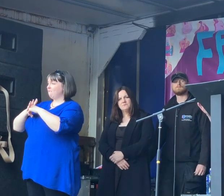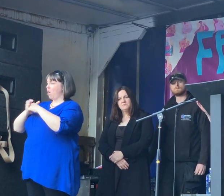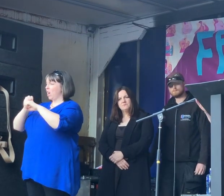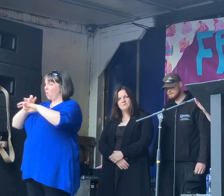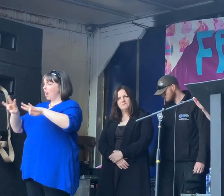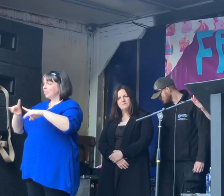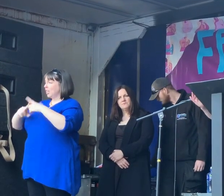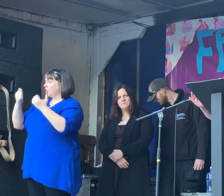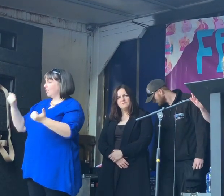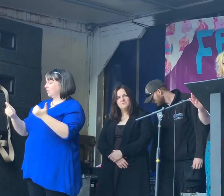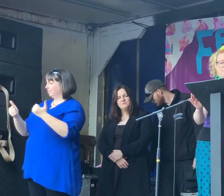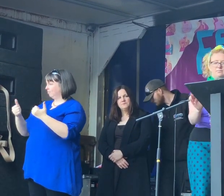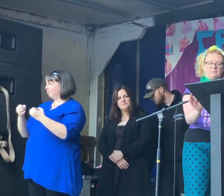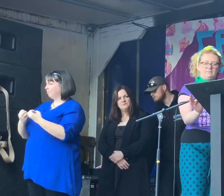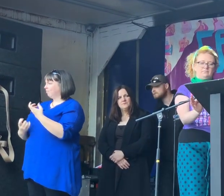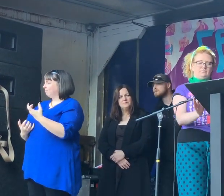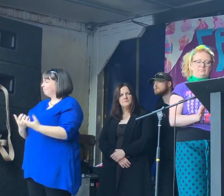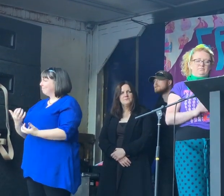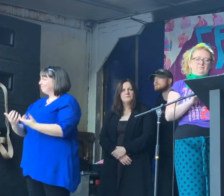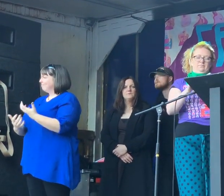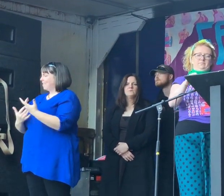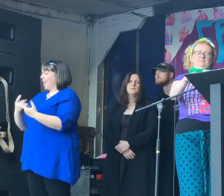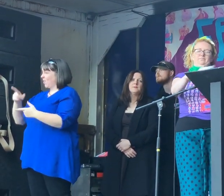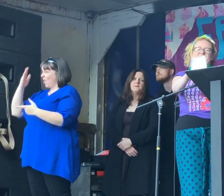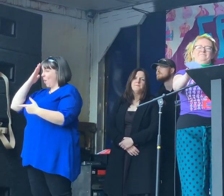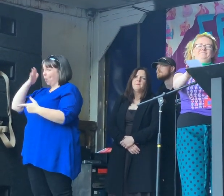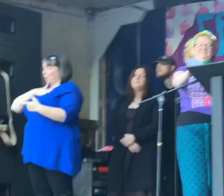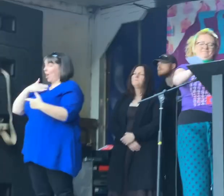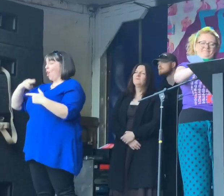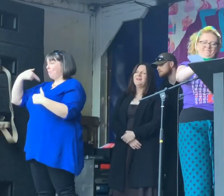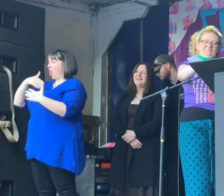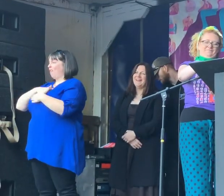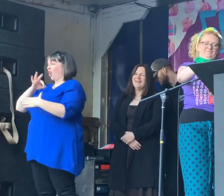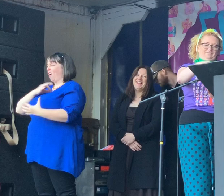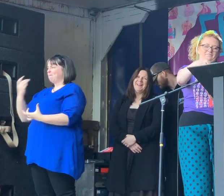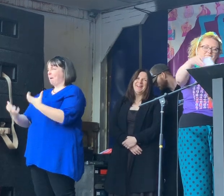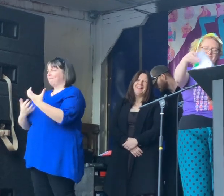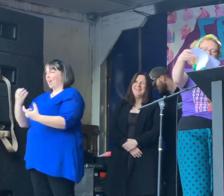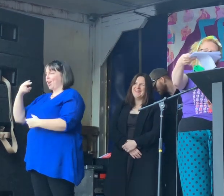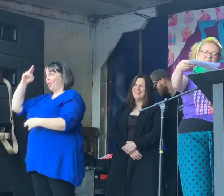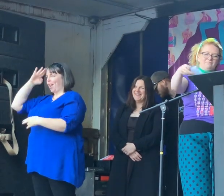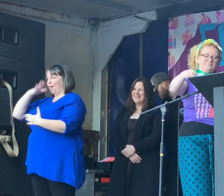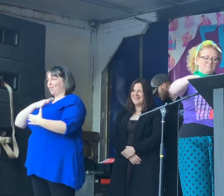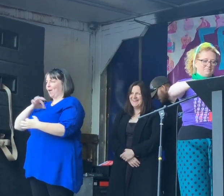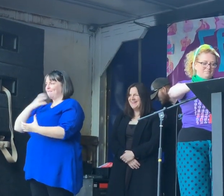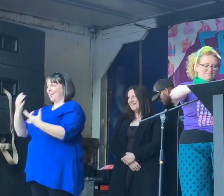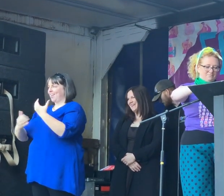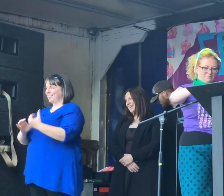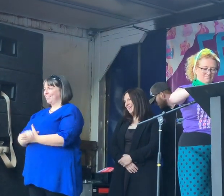equality. And you might know we like a good bonfire up north.